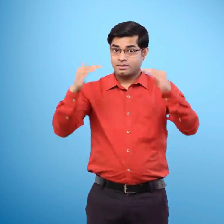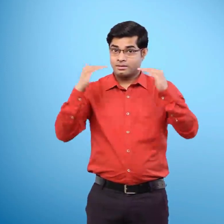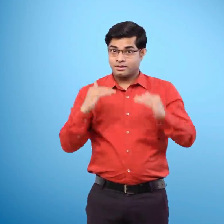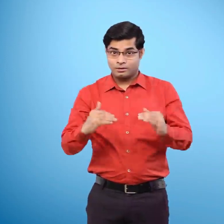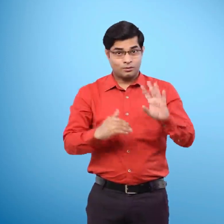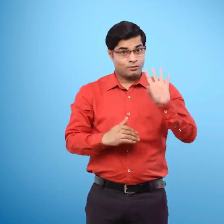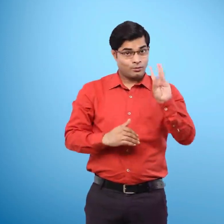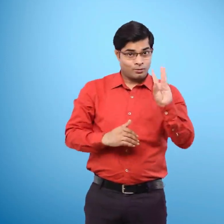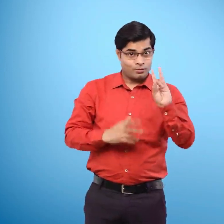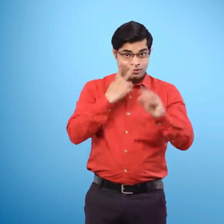Pattern 4.